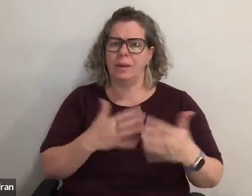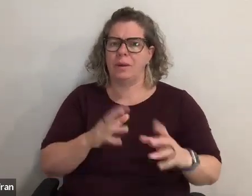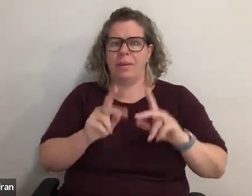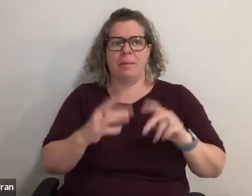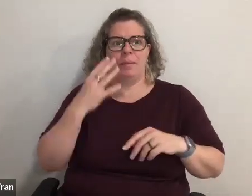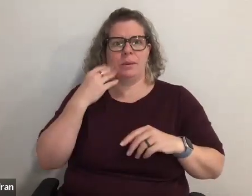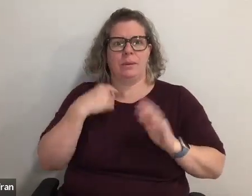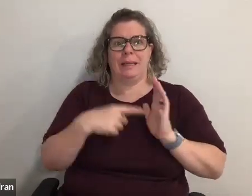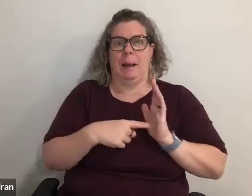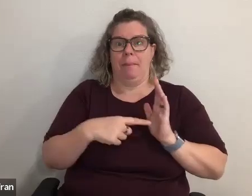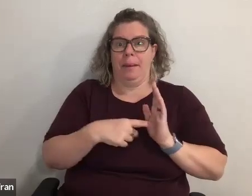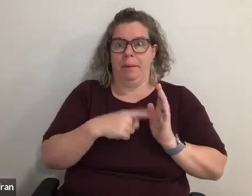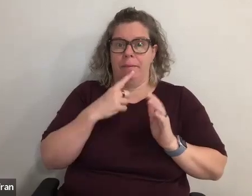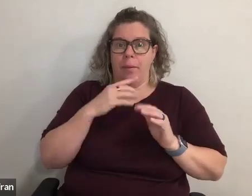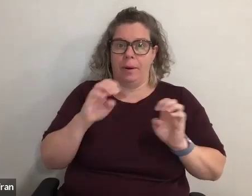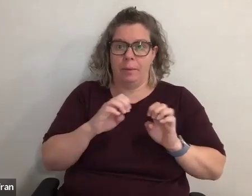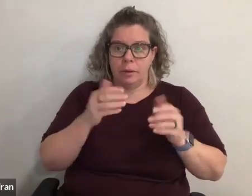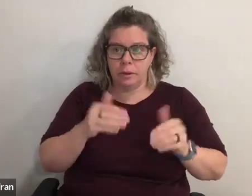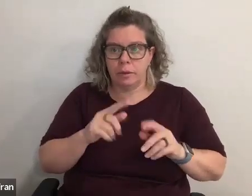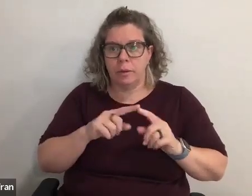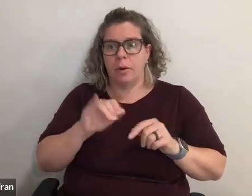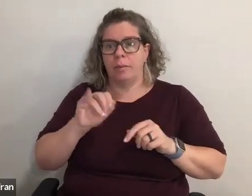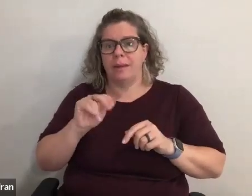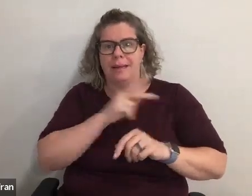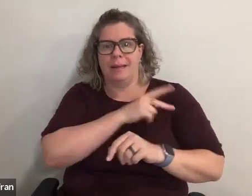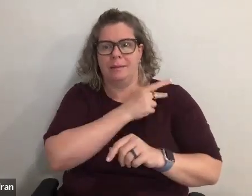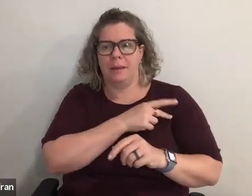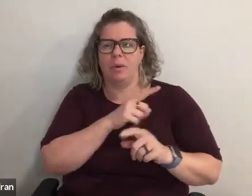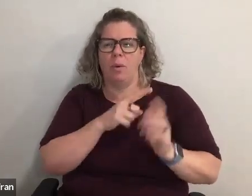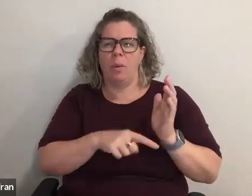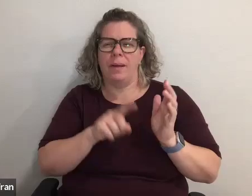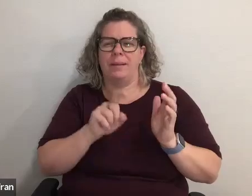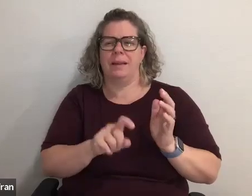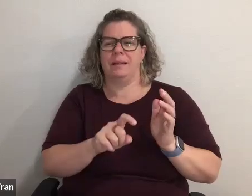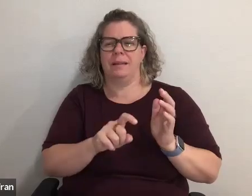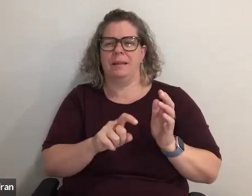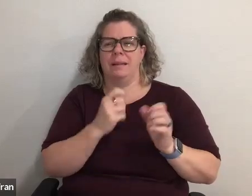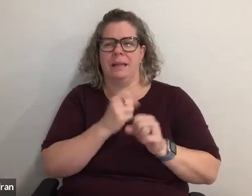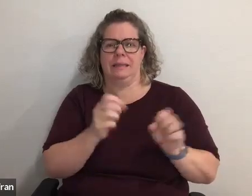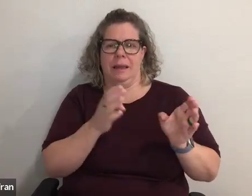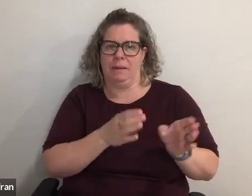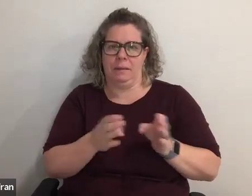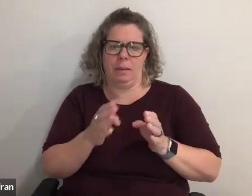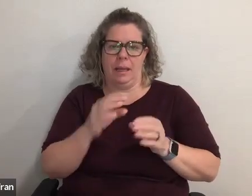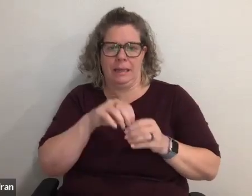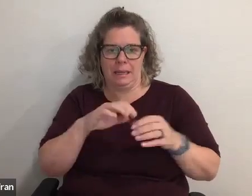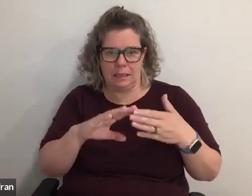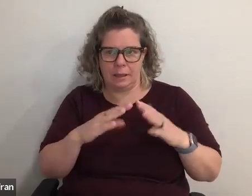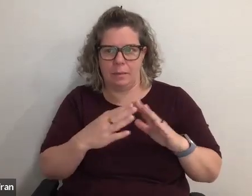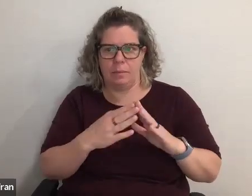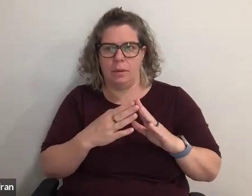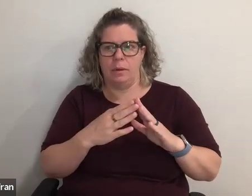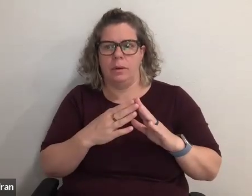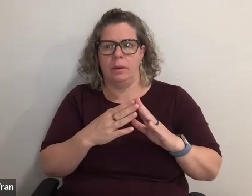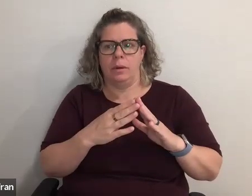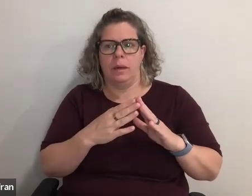or going into an inpatient facility when maybe really what they needed was a solid safety plan in the community and being wrapped around